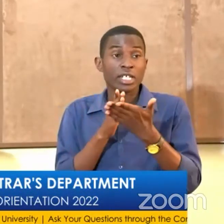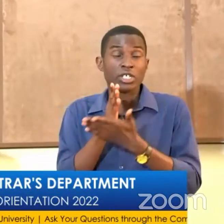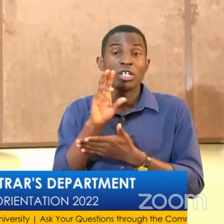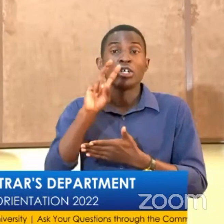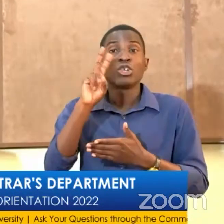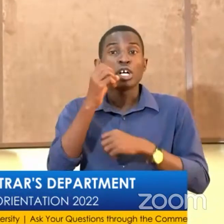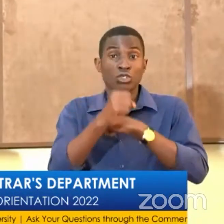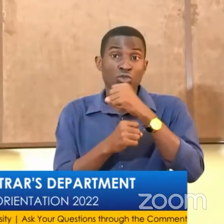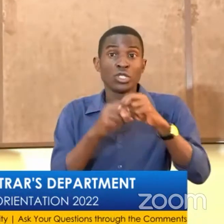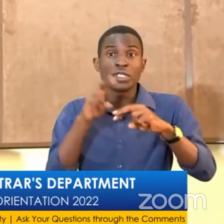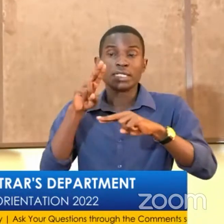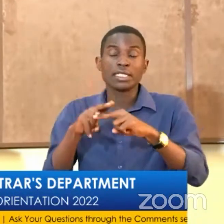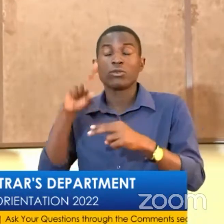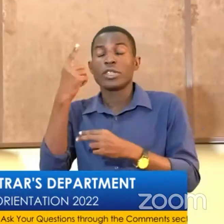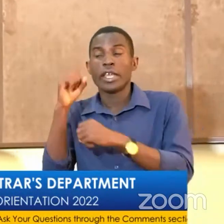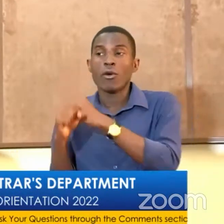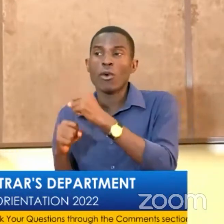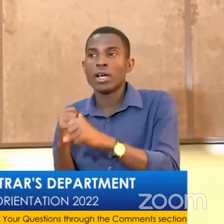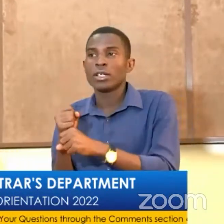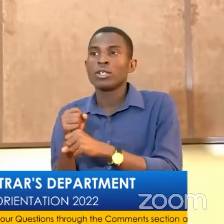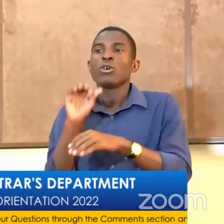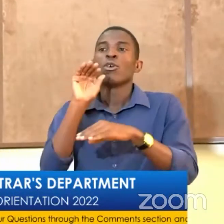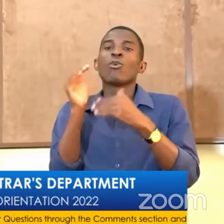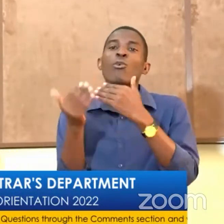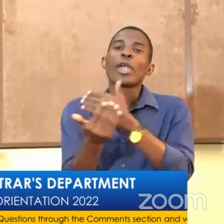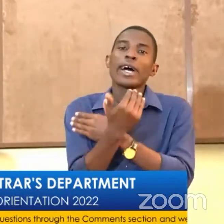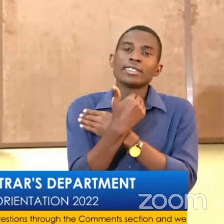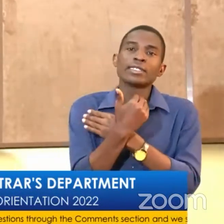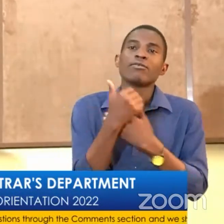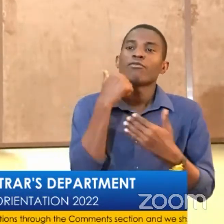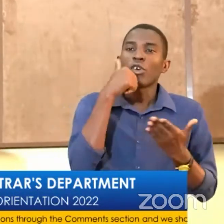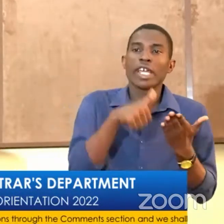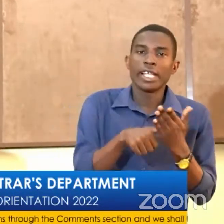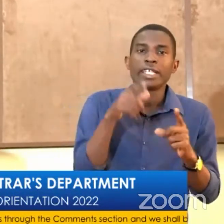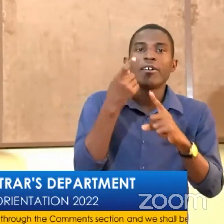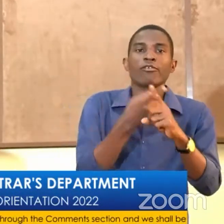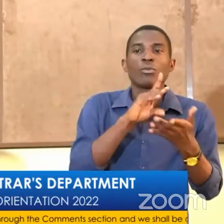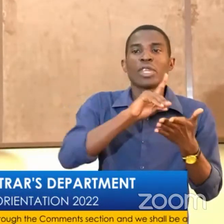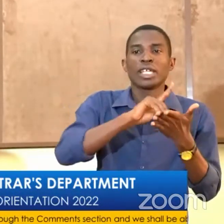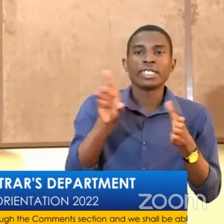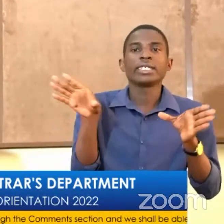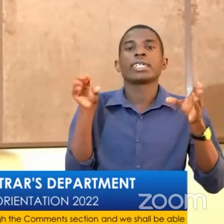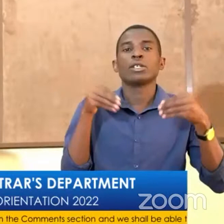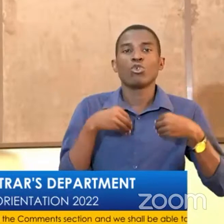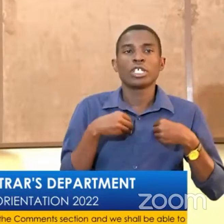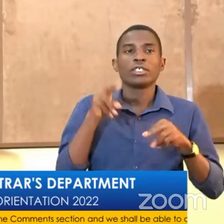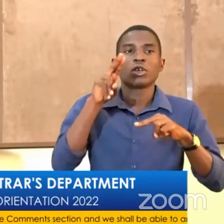sitting with year 1s. We ask for that letter, permission.